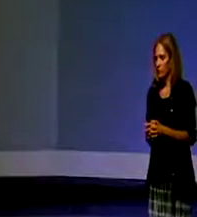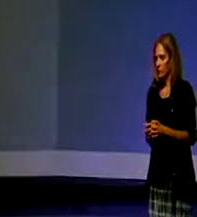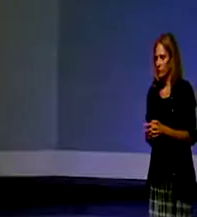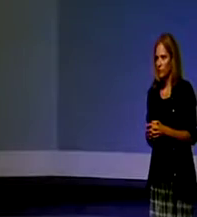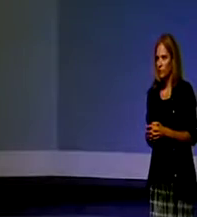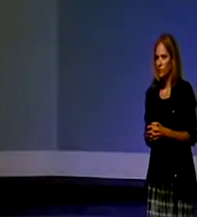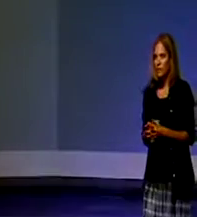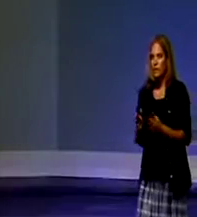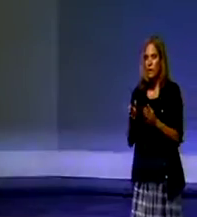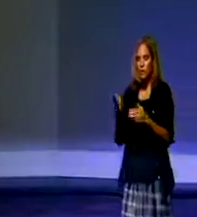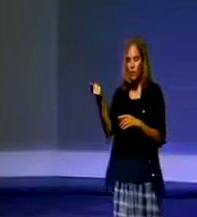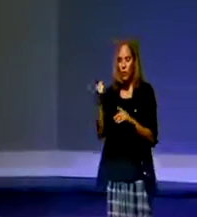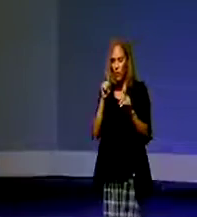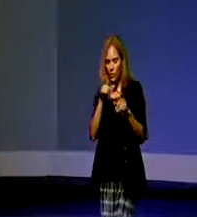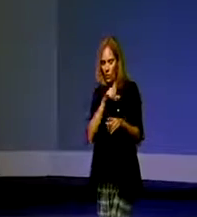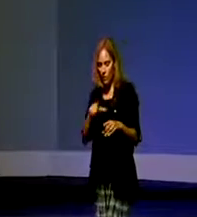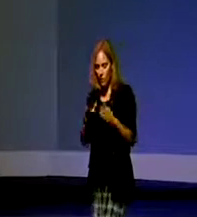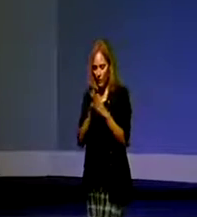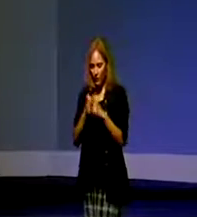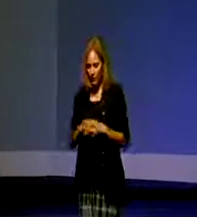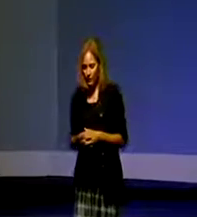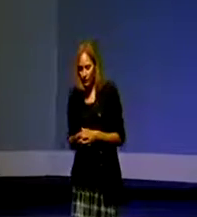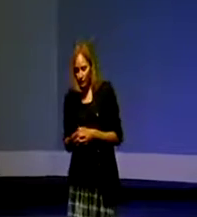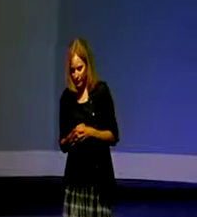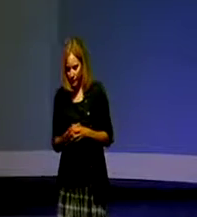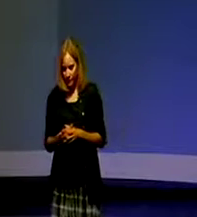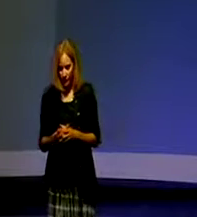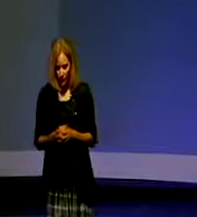Let's go to the Lord in prayer.